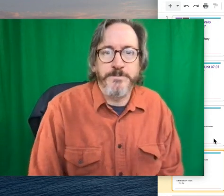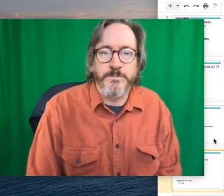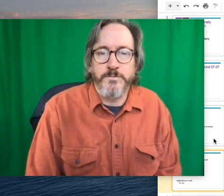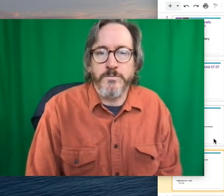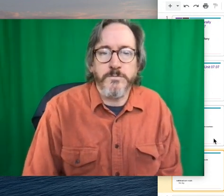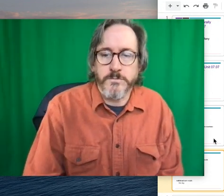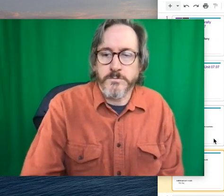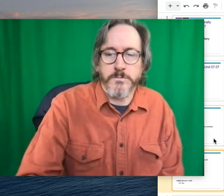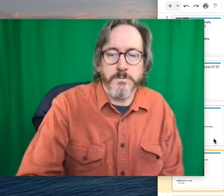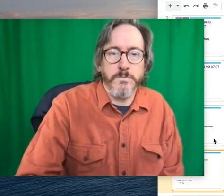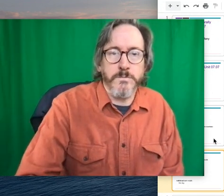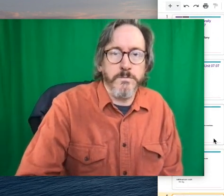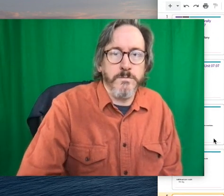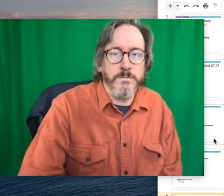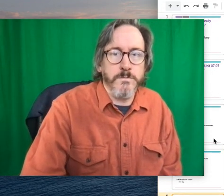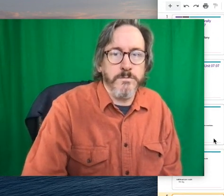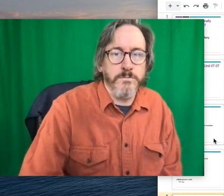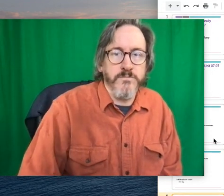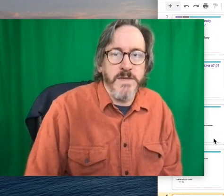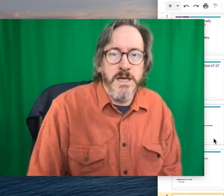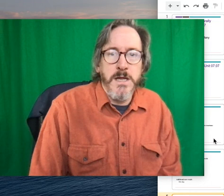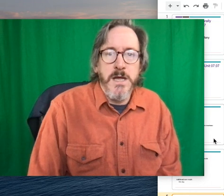one.